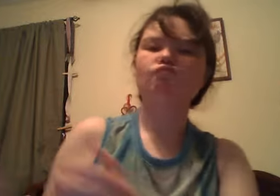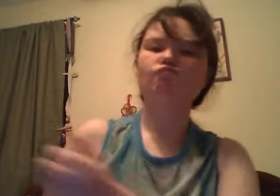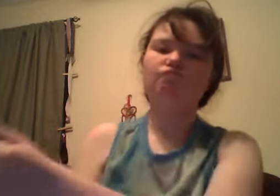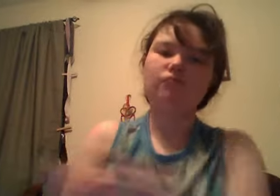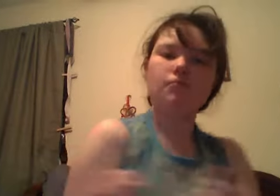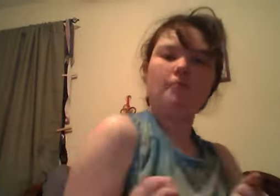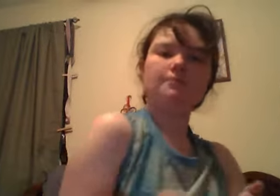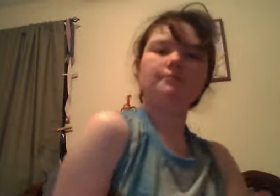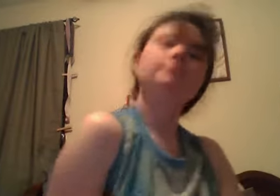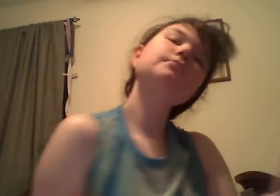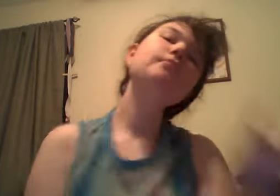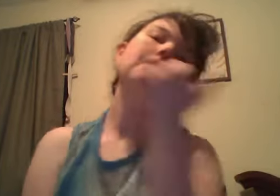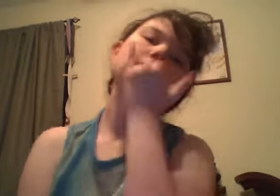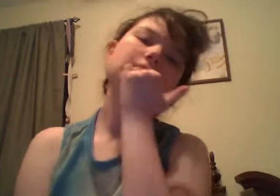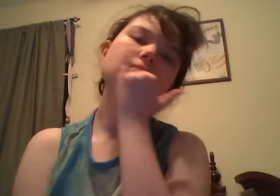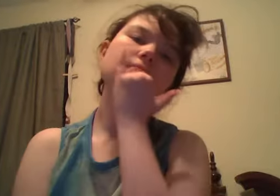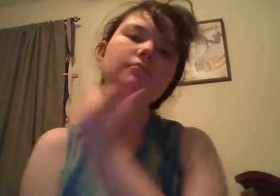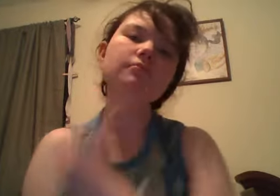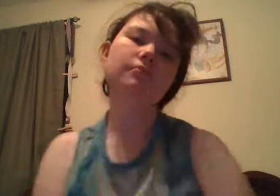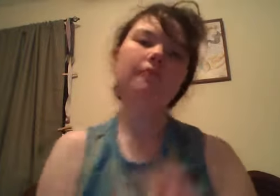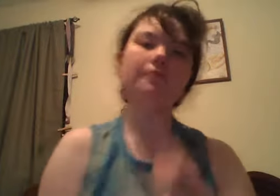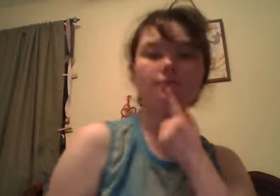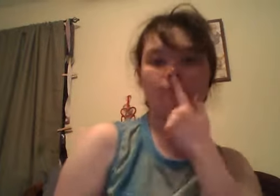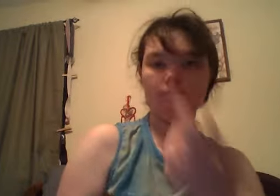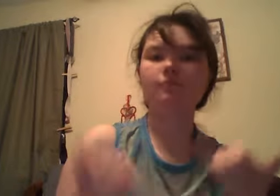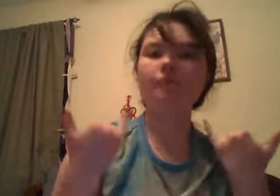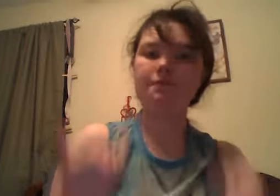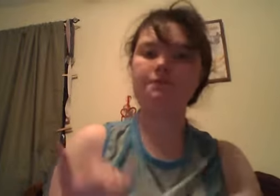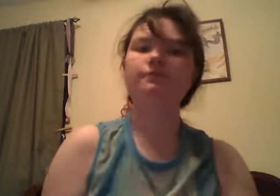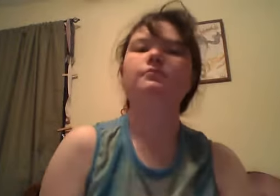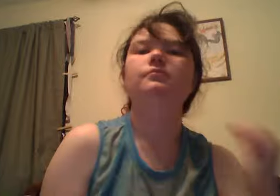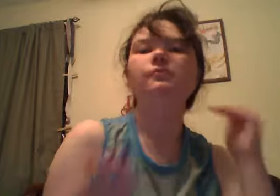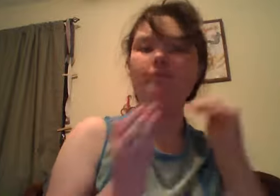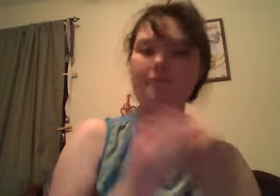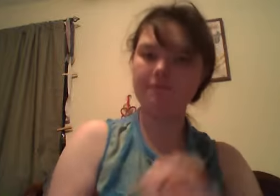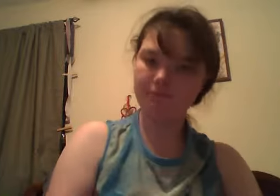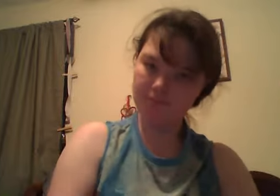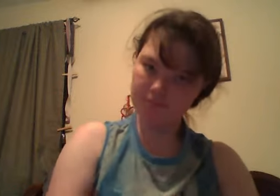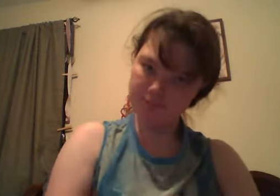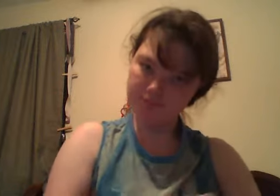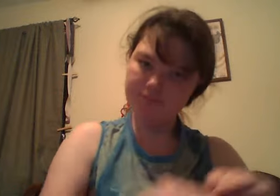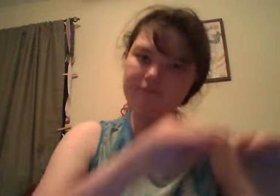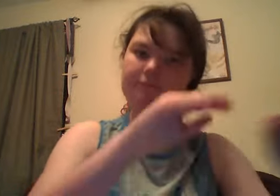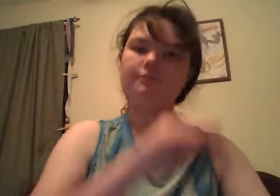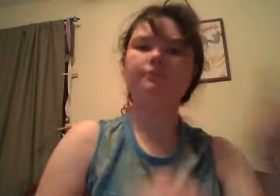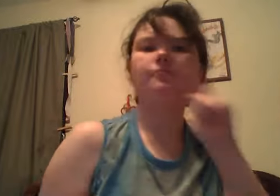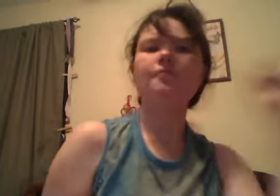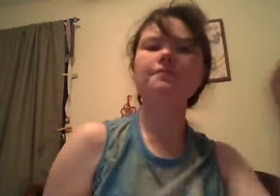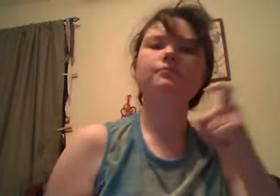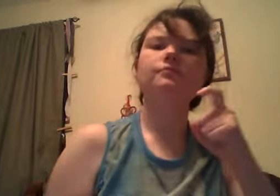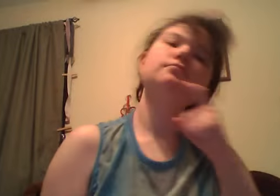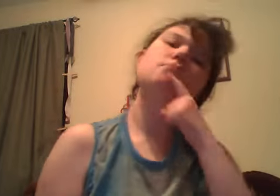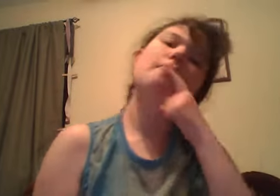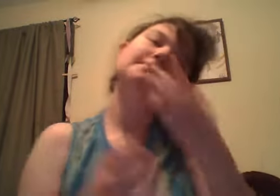Don't put me aside when something ain't right Don't put me down and into the night No need to be